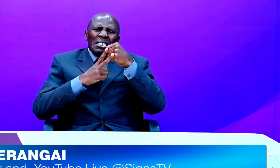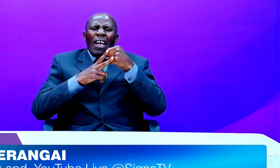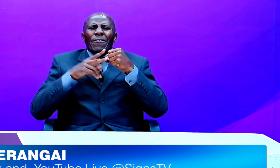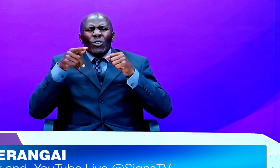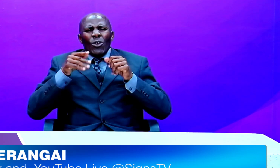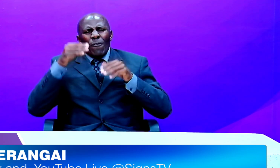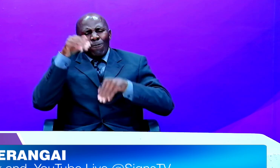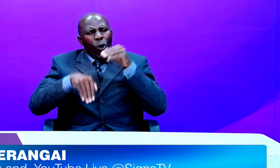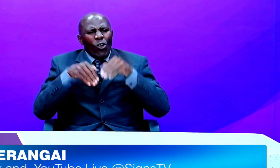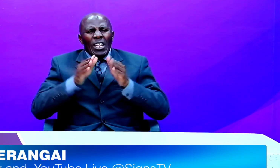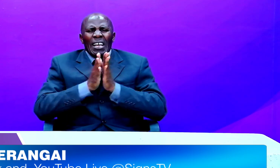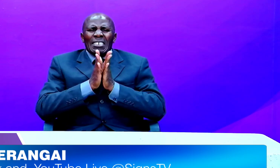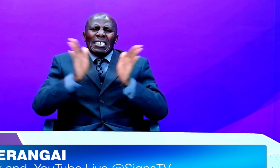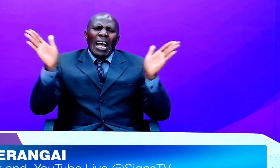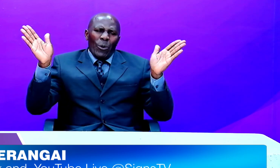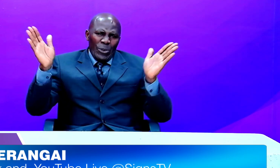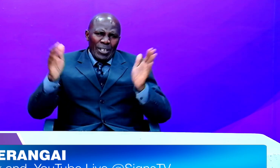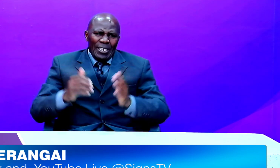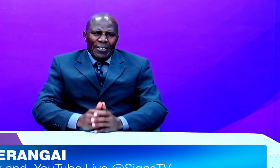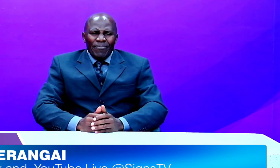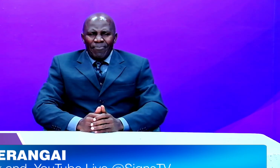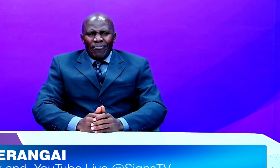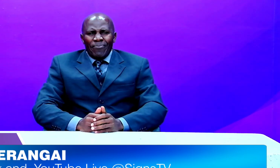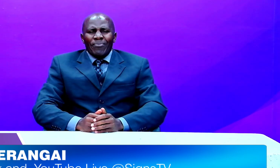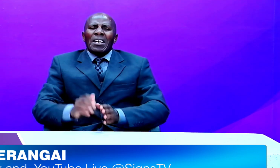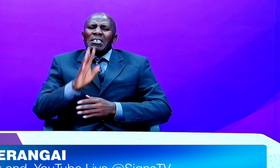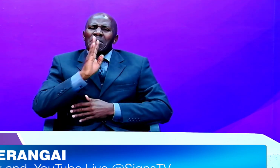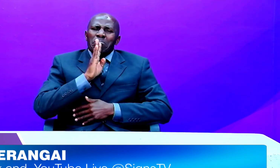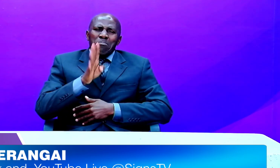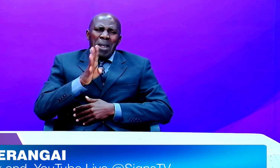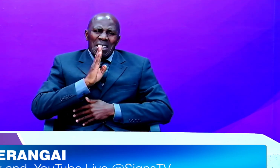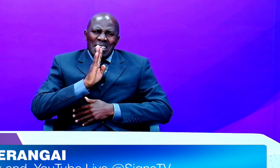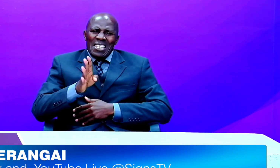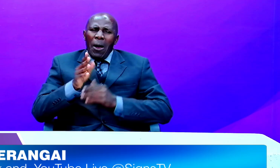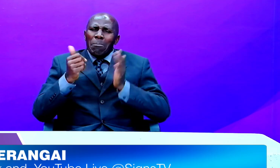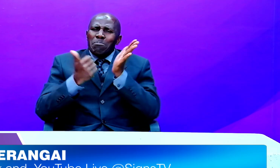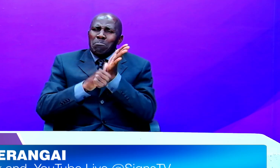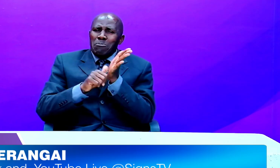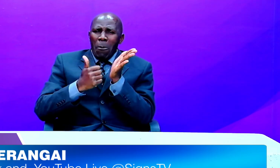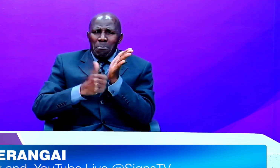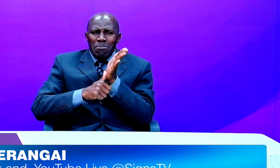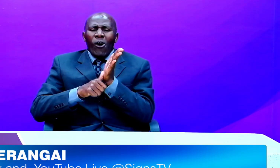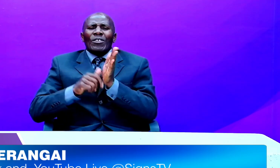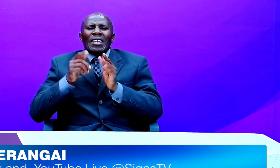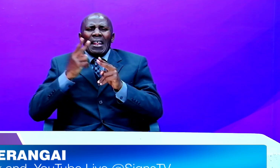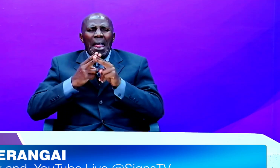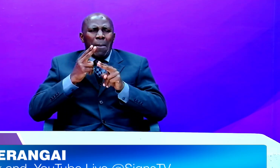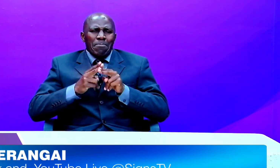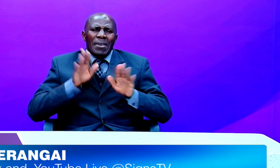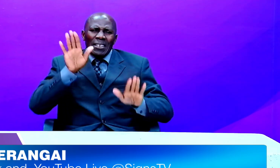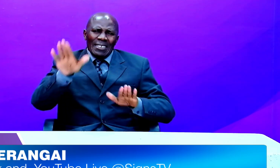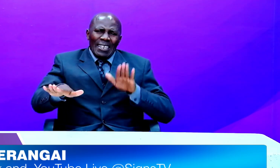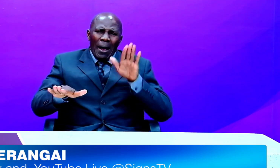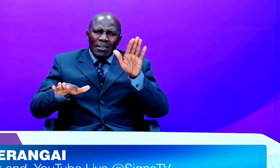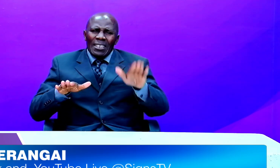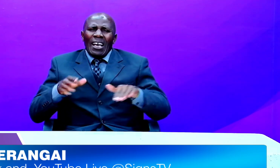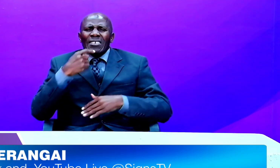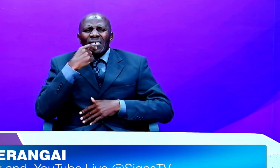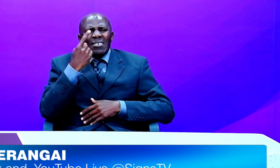are resolutely focused on delivering service to Kenyans rather than engaging in political campaigns for